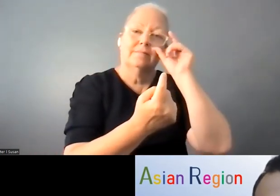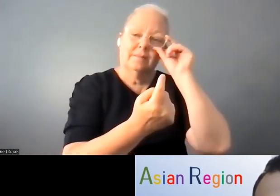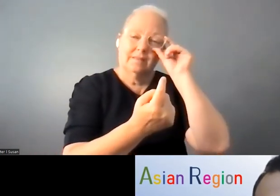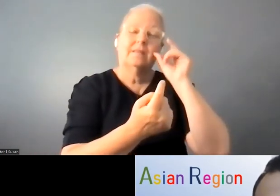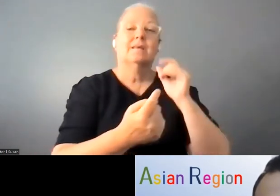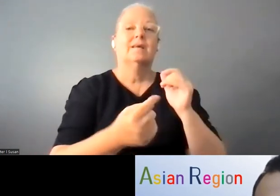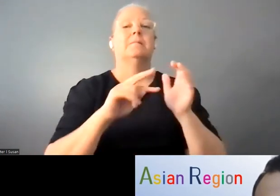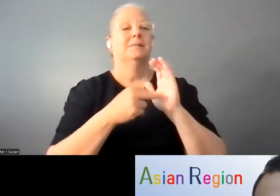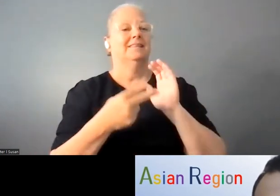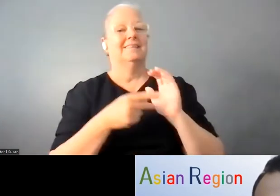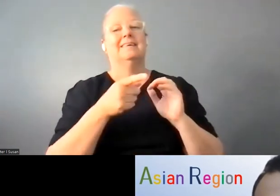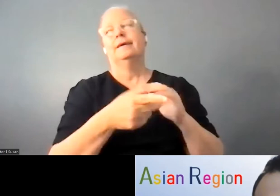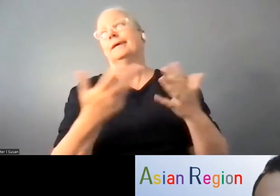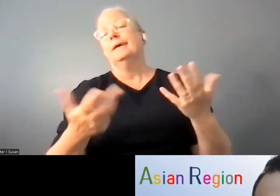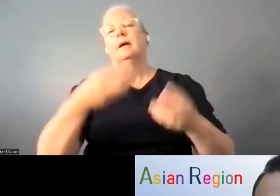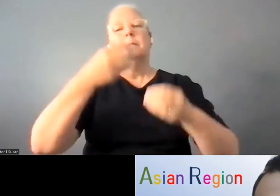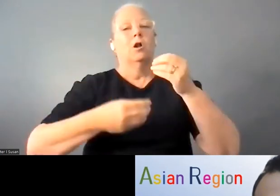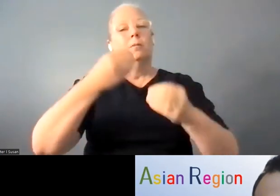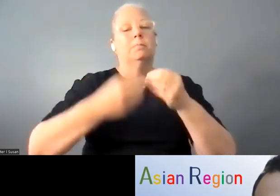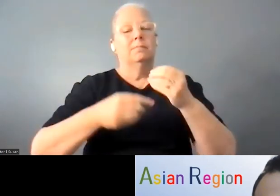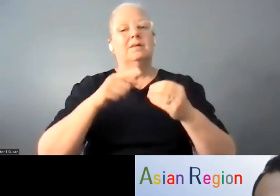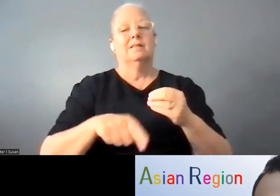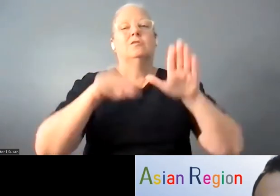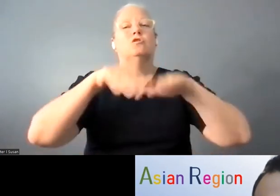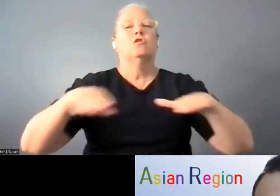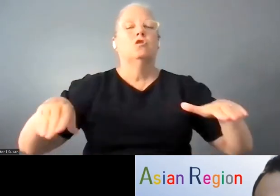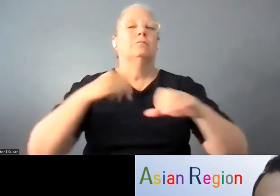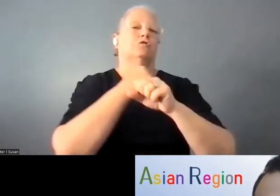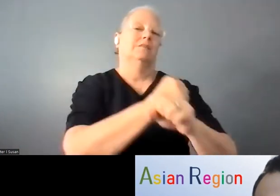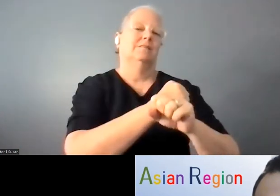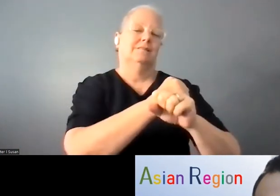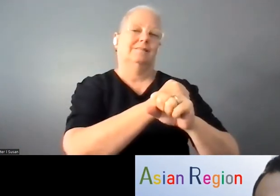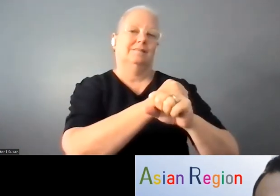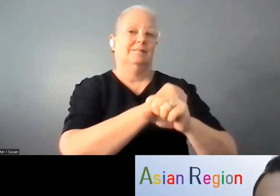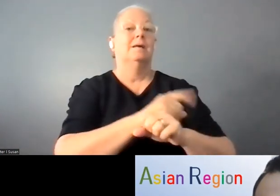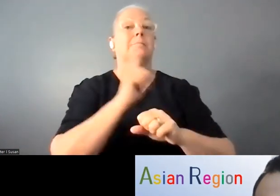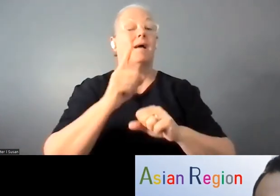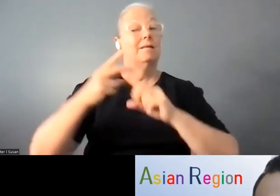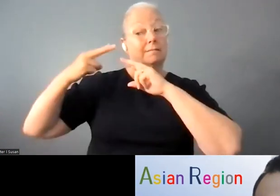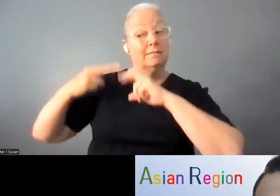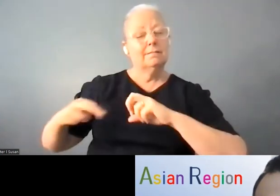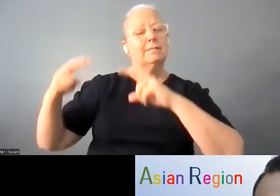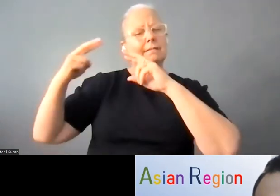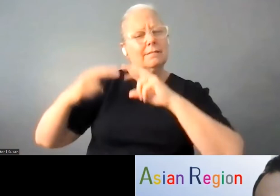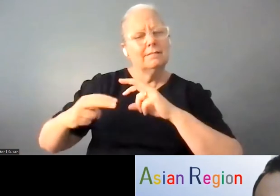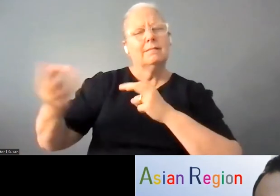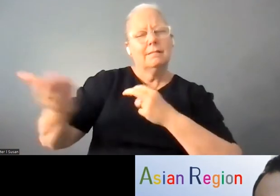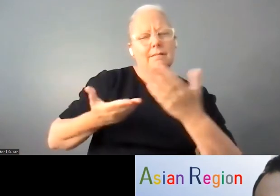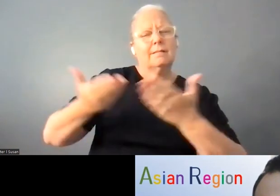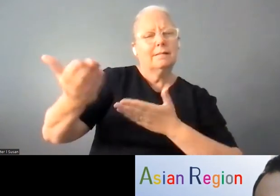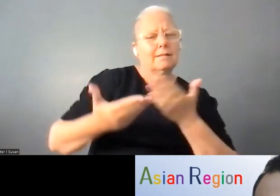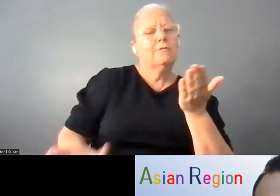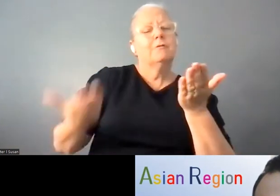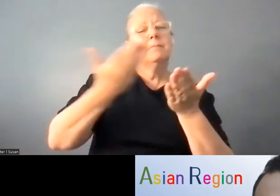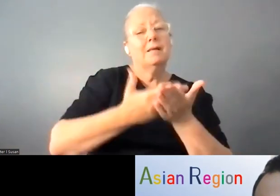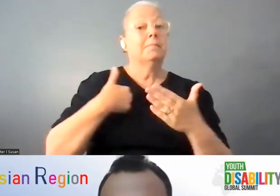child protection areas in the country. But since the research happened and a lot of recommendations came, I'm happy to share that, you know, there's